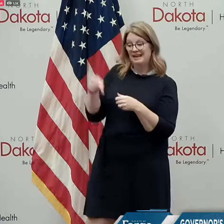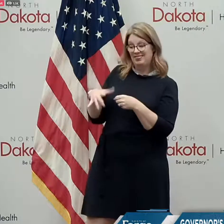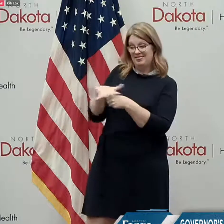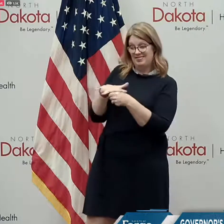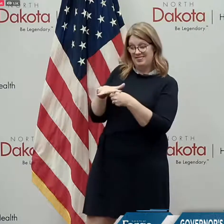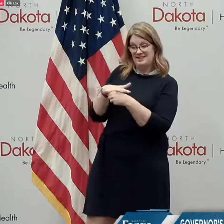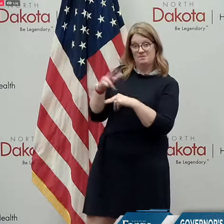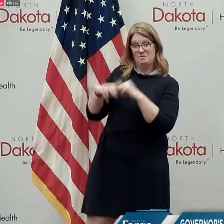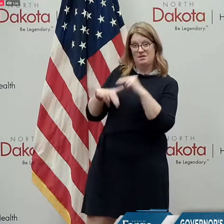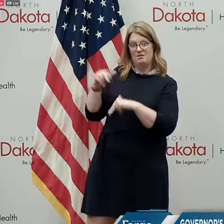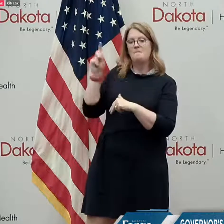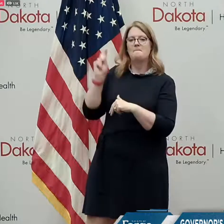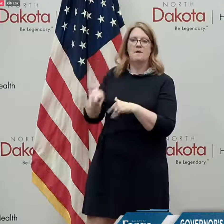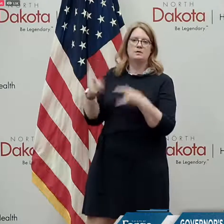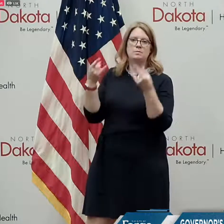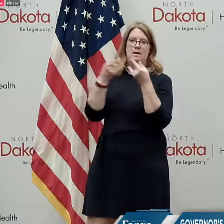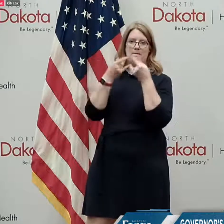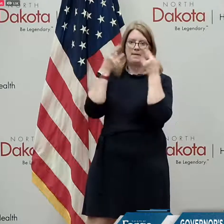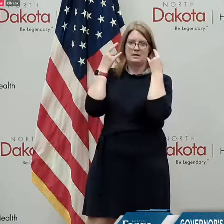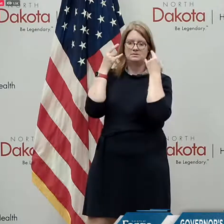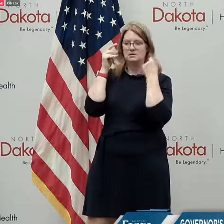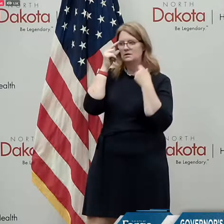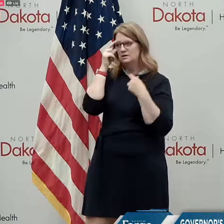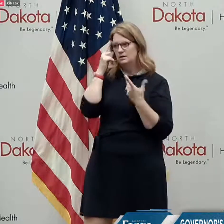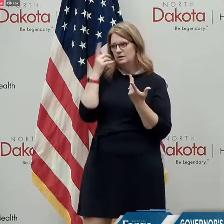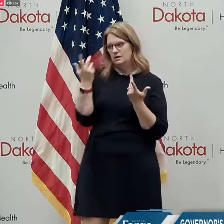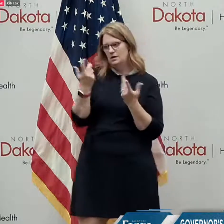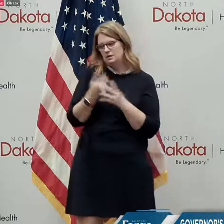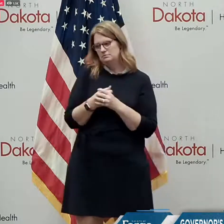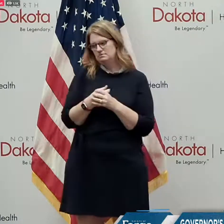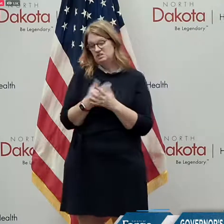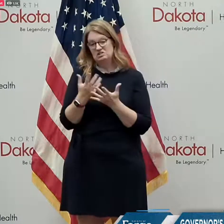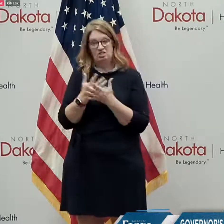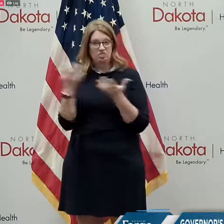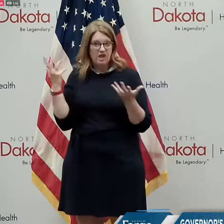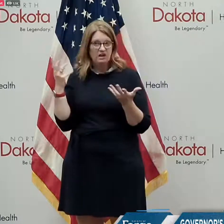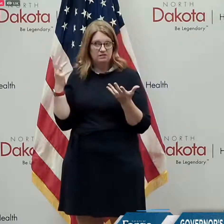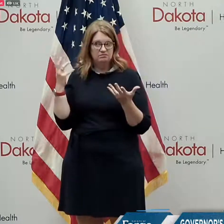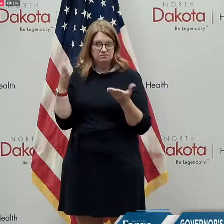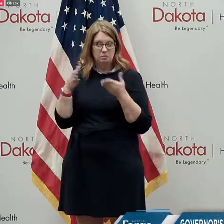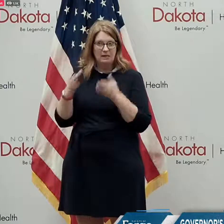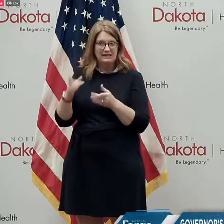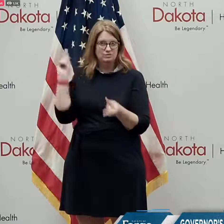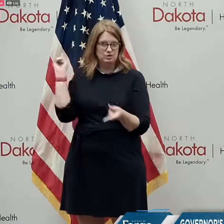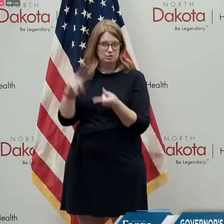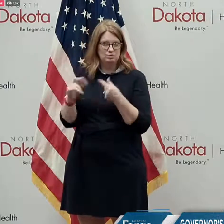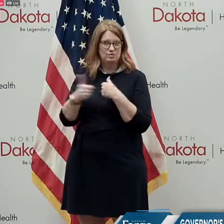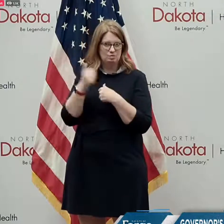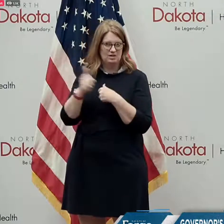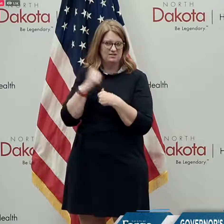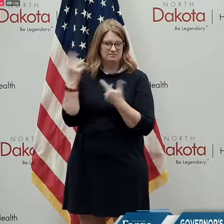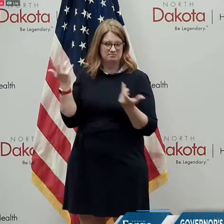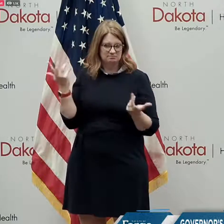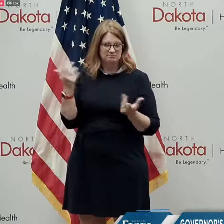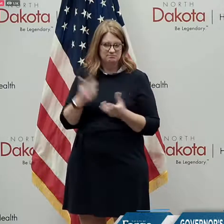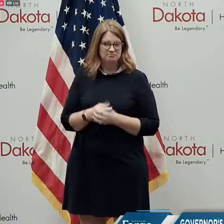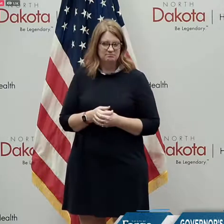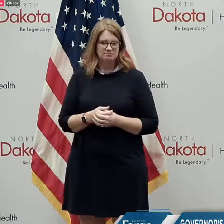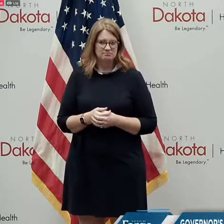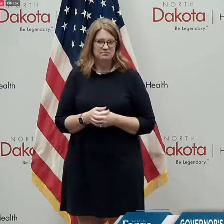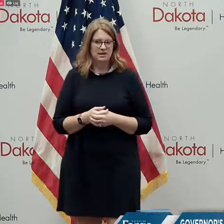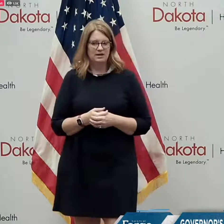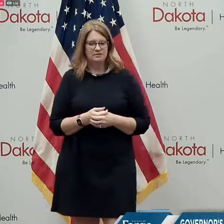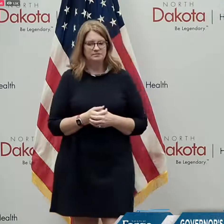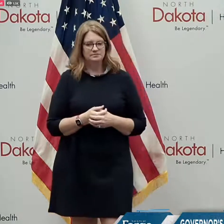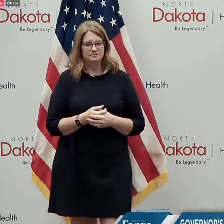facility doing that. So I think there's a lot of mitigations where you can do that. And again, when we're, talk